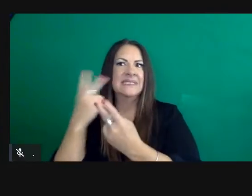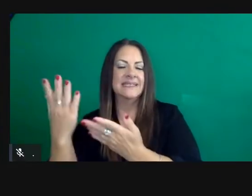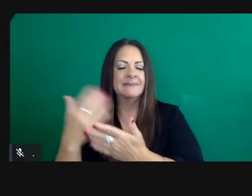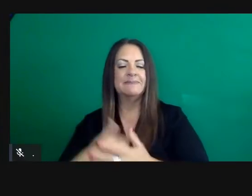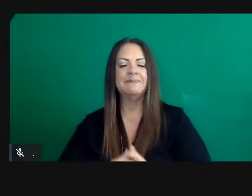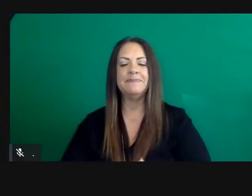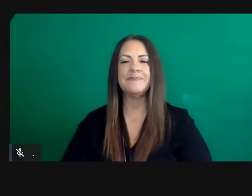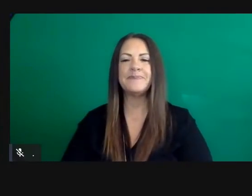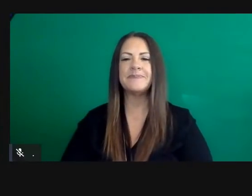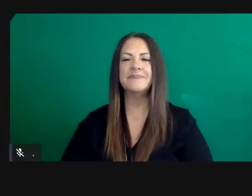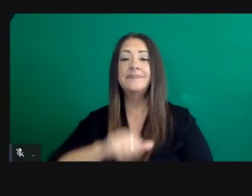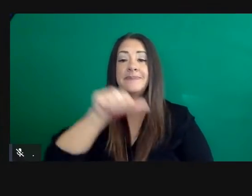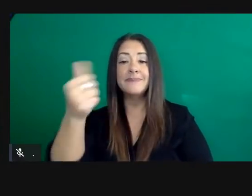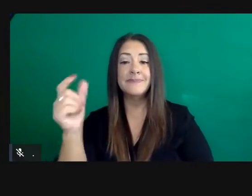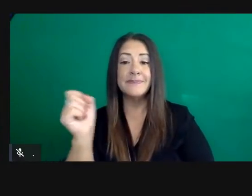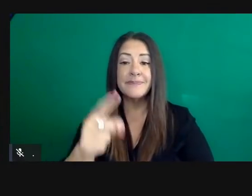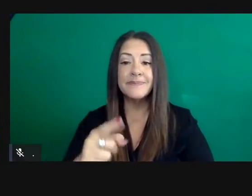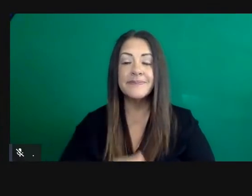Bee.